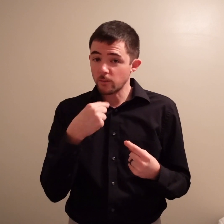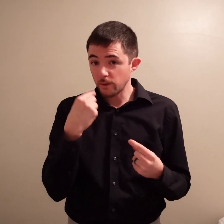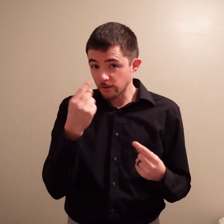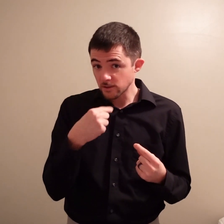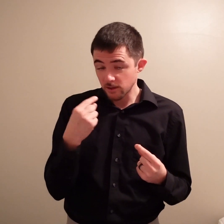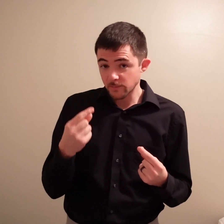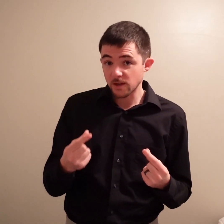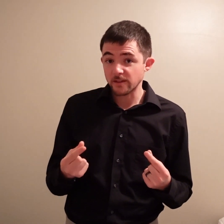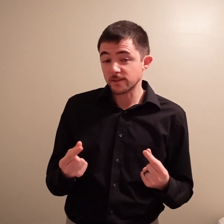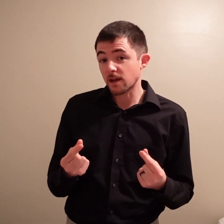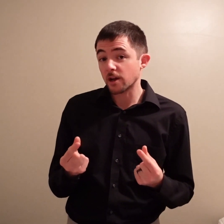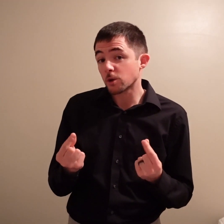pierce your lips on this sign,